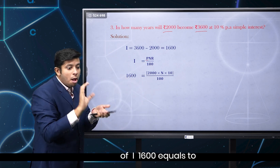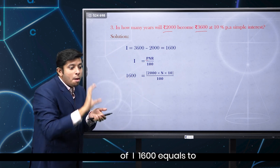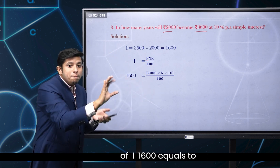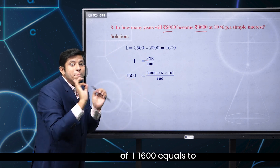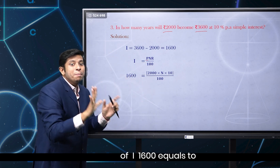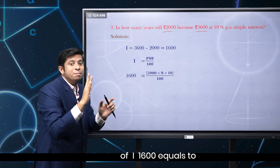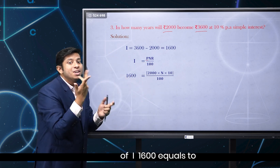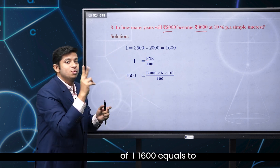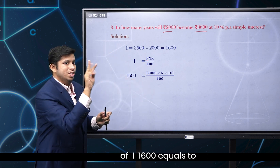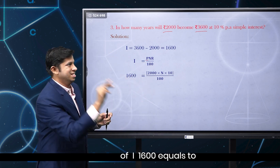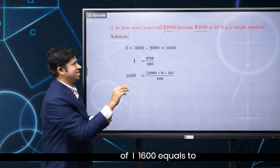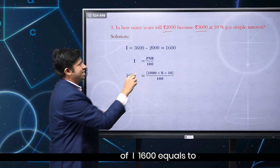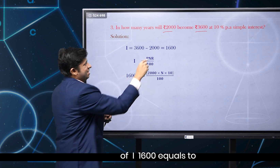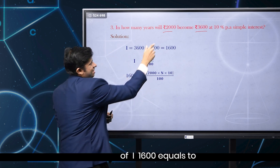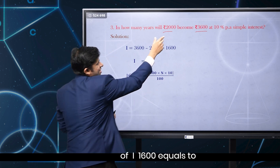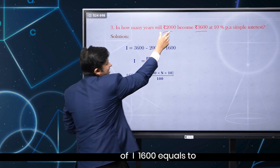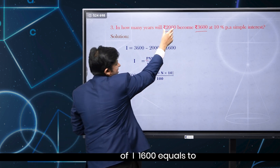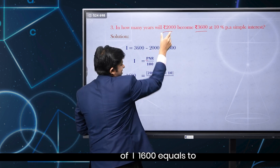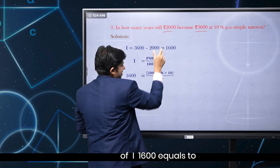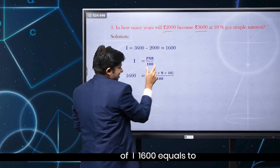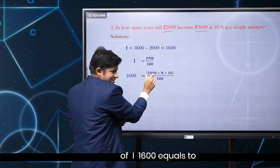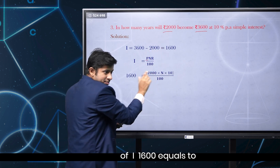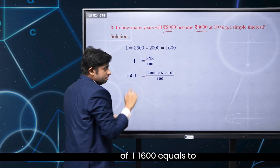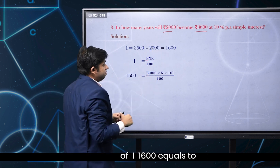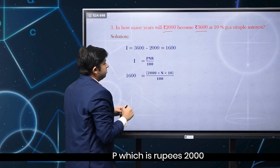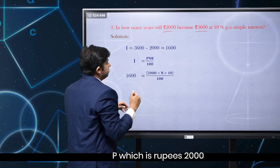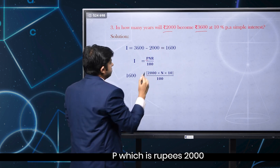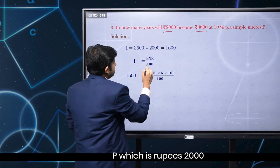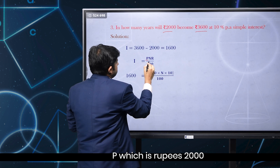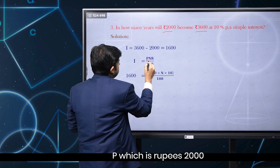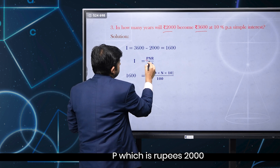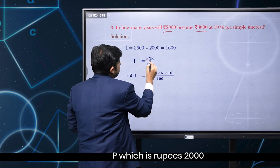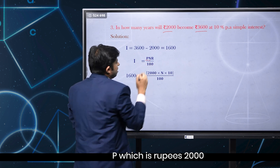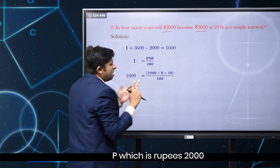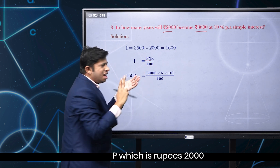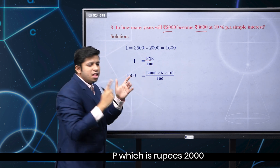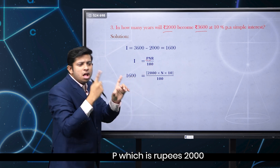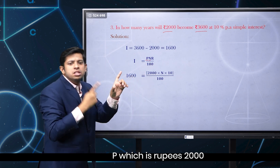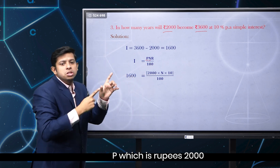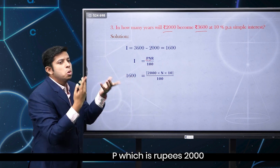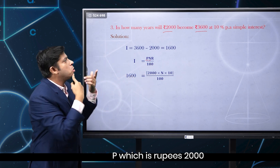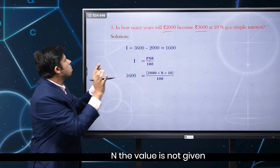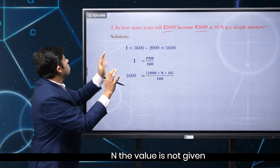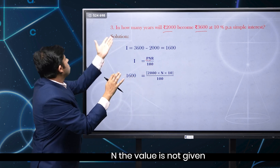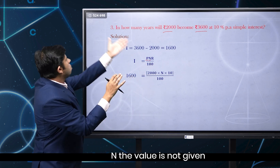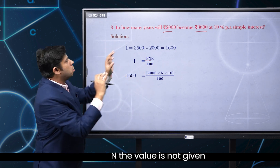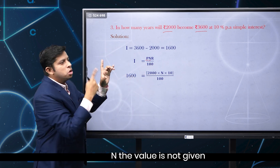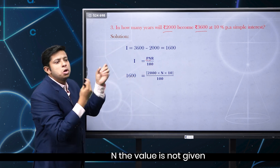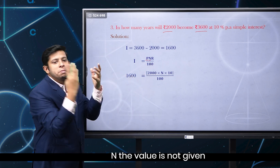of I, 1600, equals to P, which is rupees 2000. N, the value is not